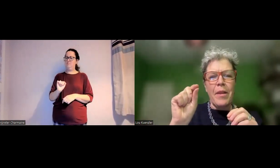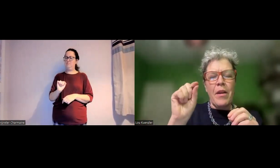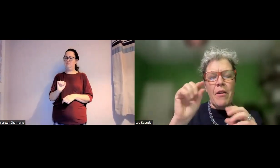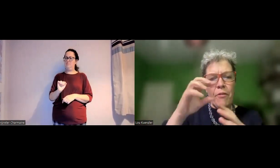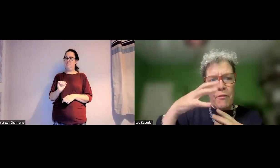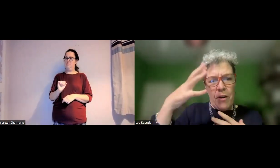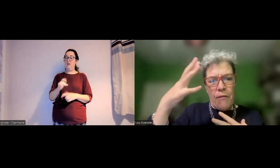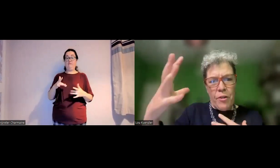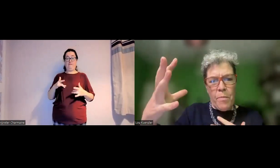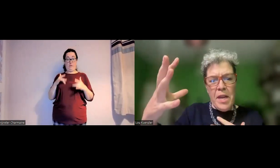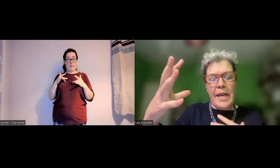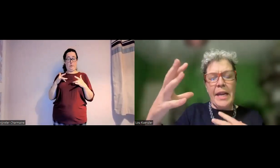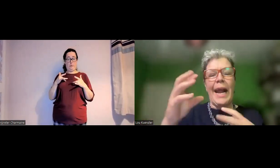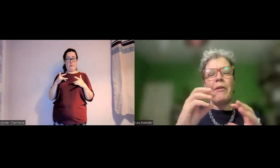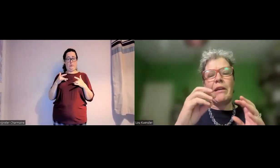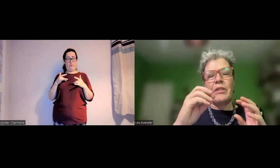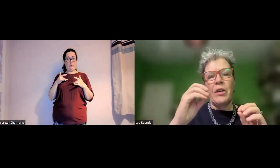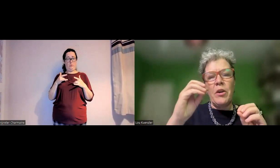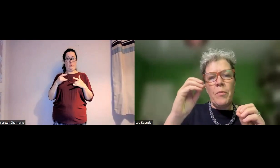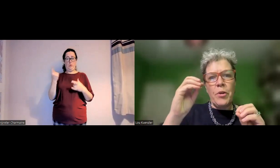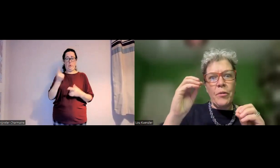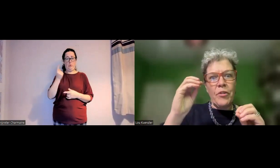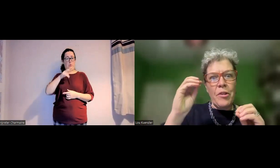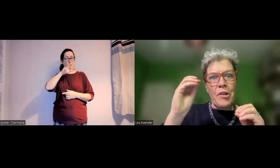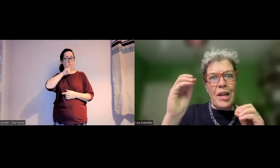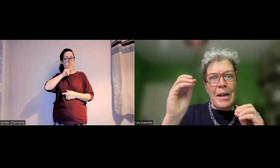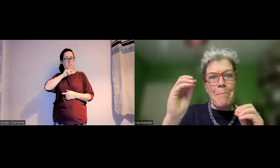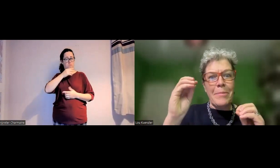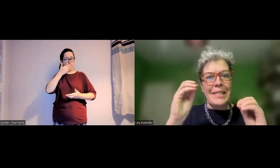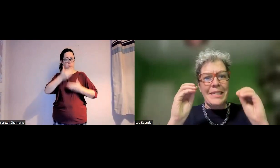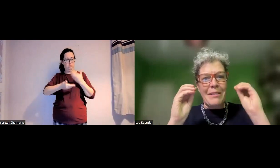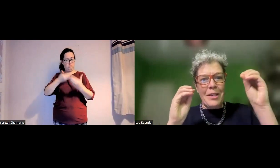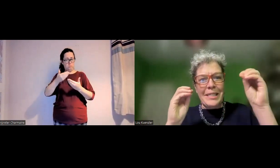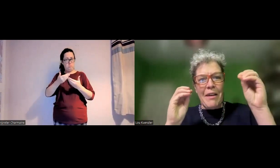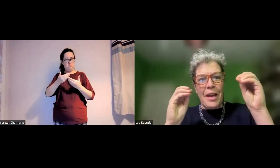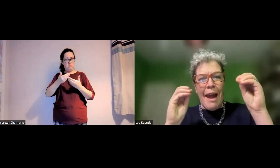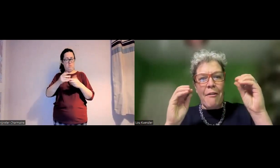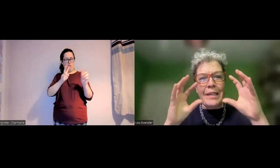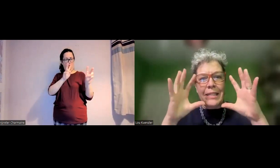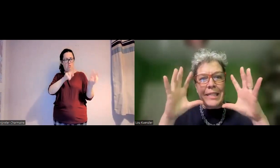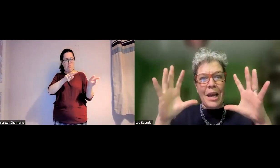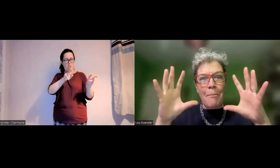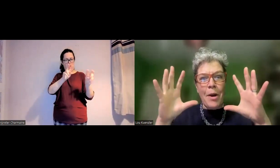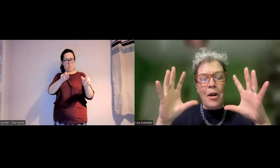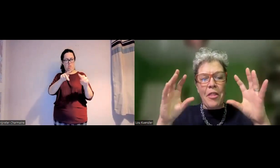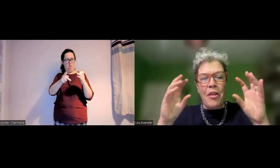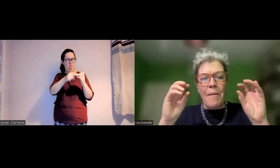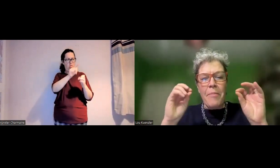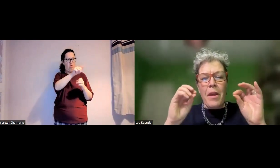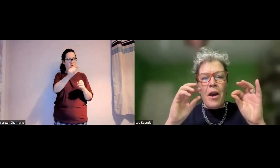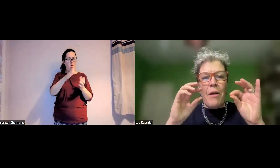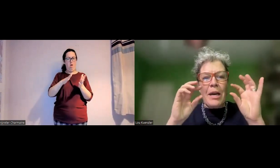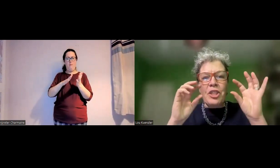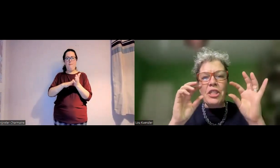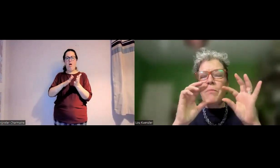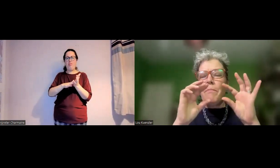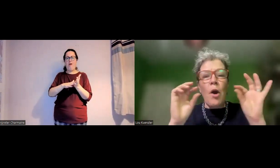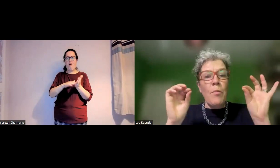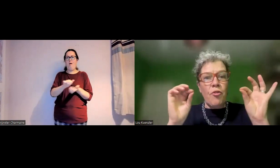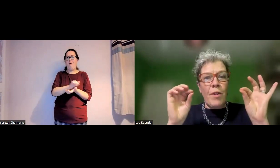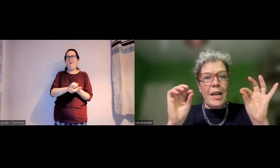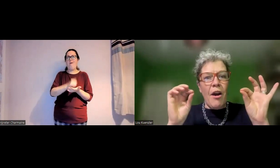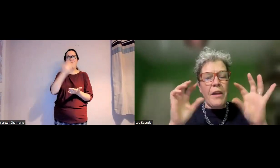viewpoint of the speaking character, but also these glimpses of these other characters like Martha, and